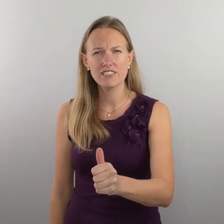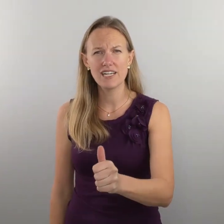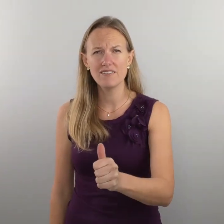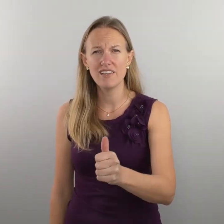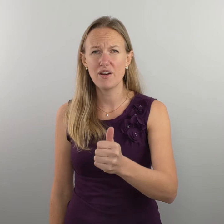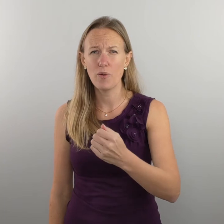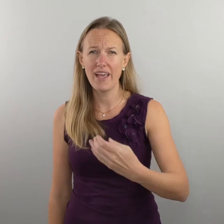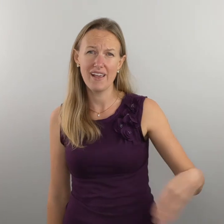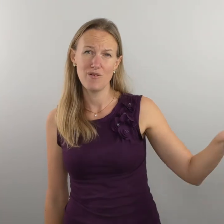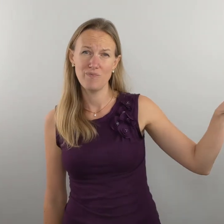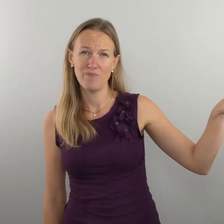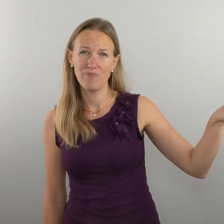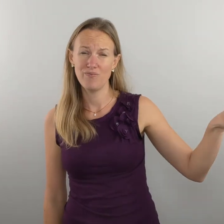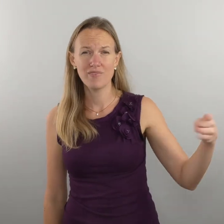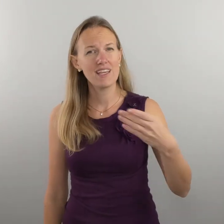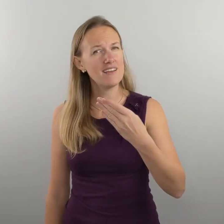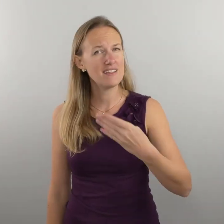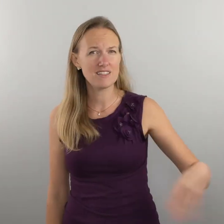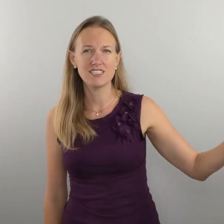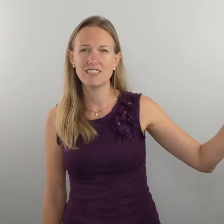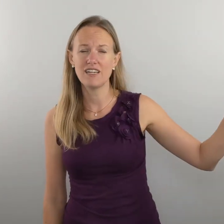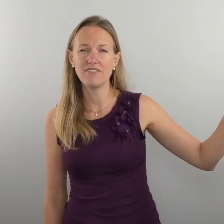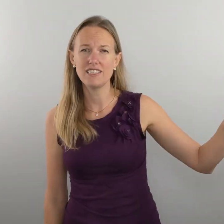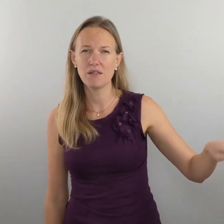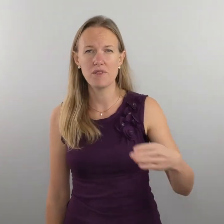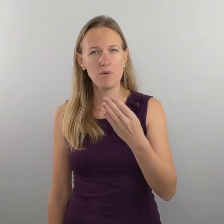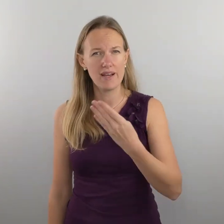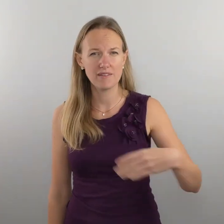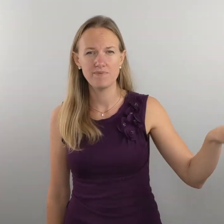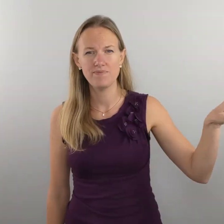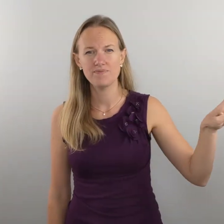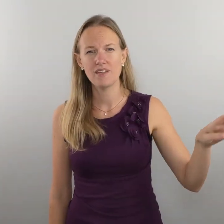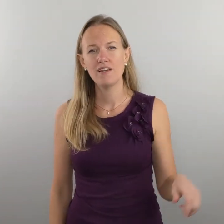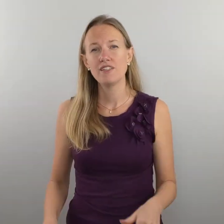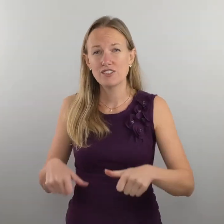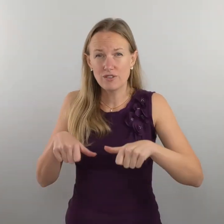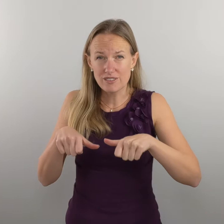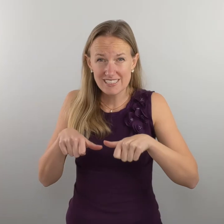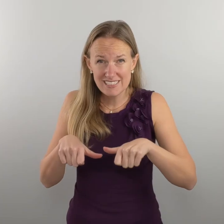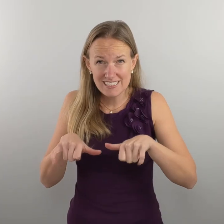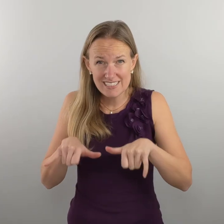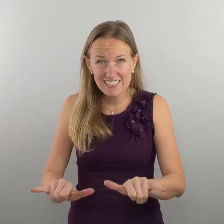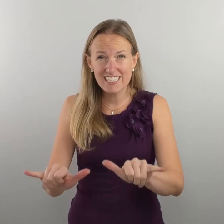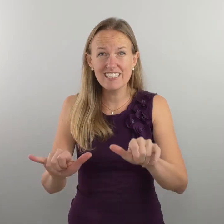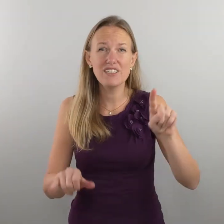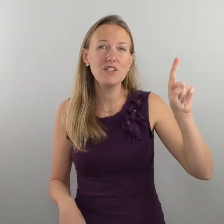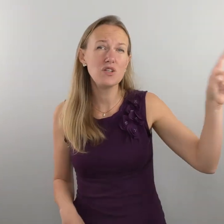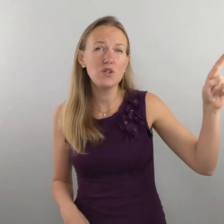Yourself and then away, okay, like you're shuffling something away. So still